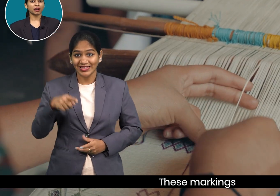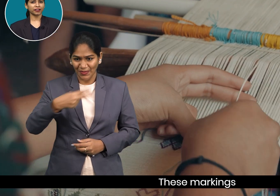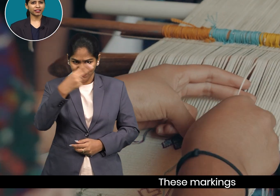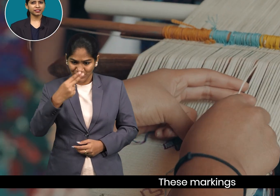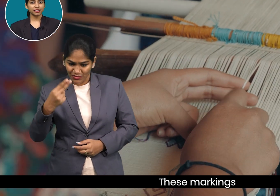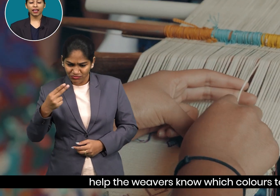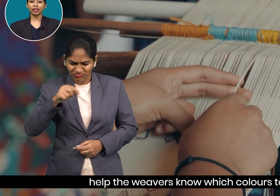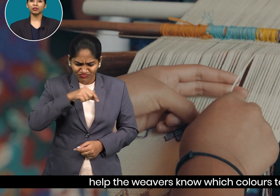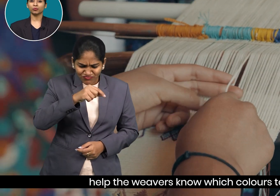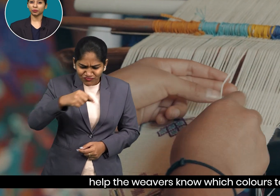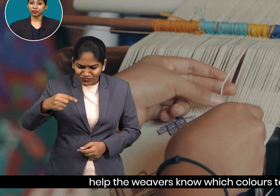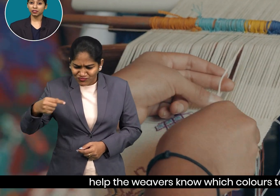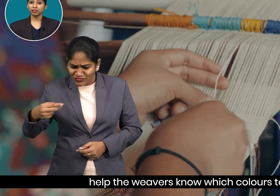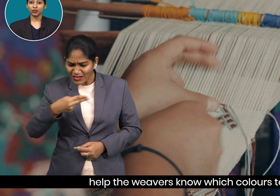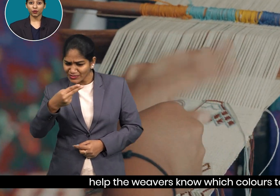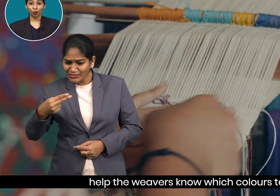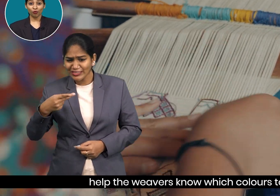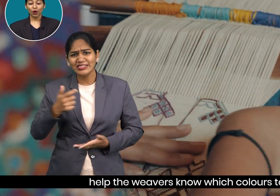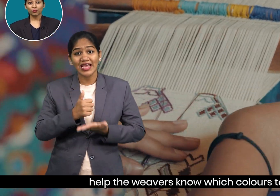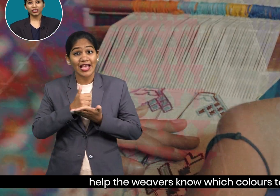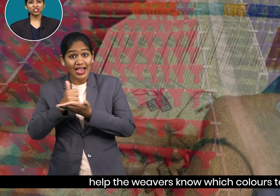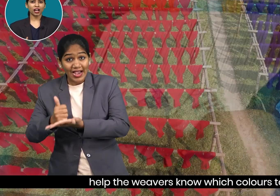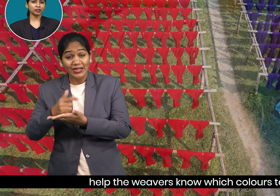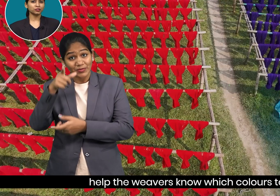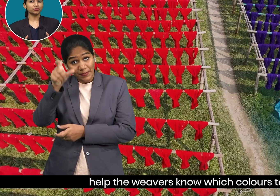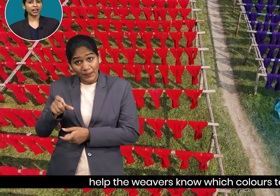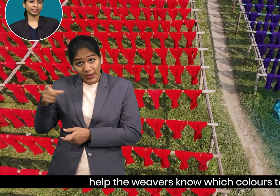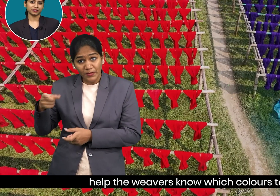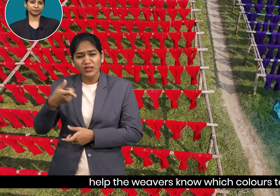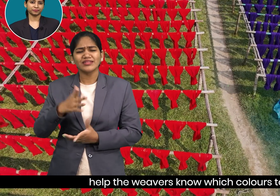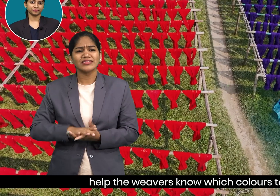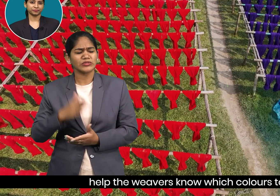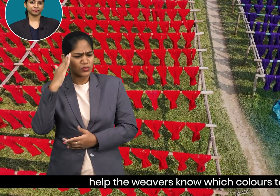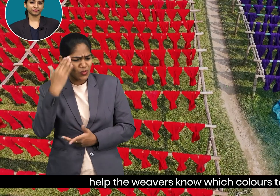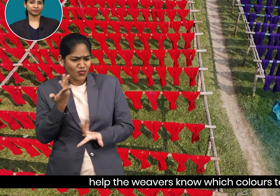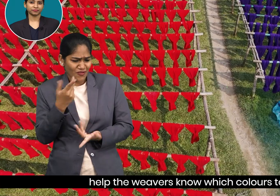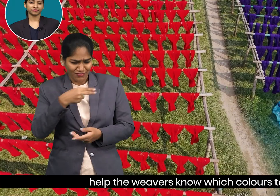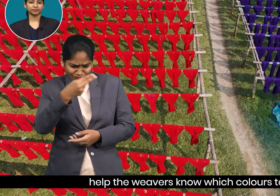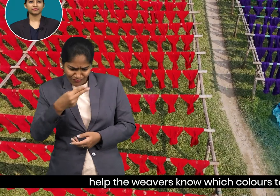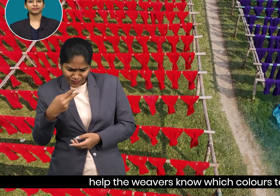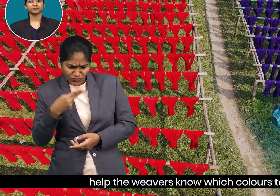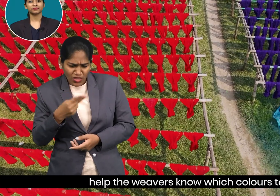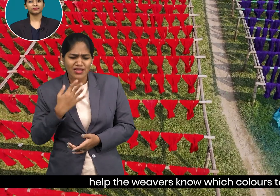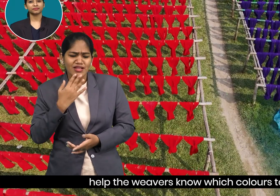These markings help the weavers know which color to dye